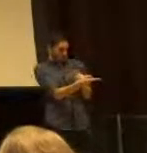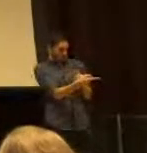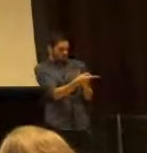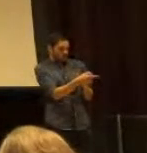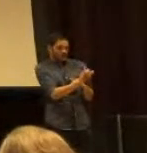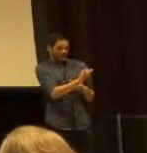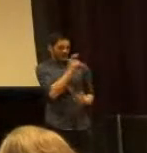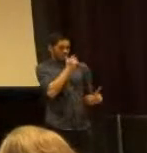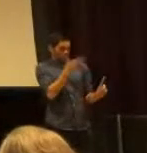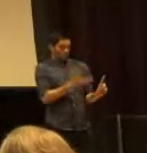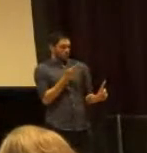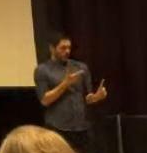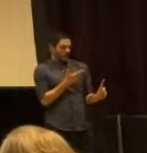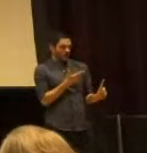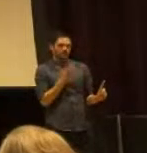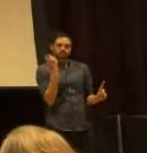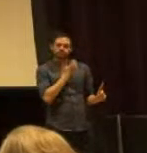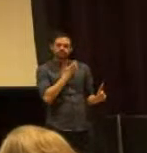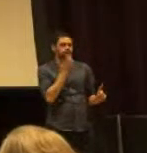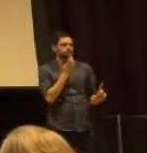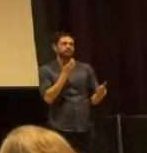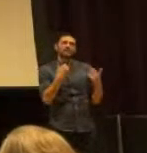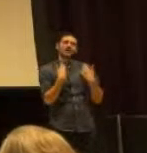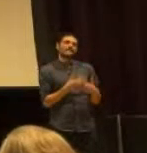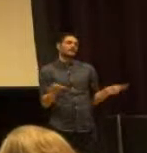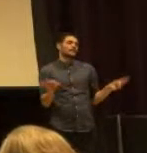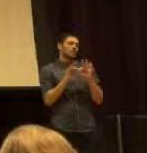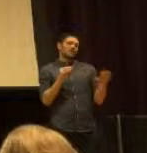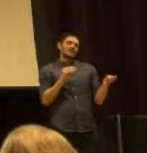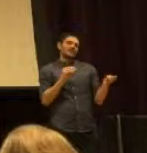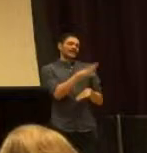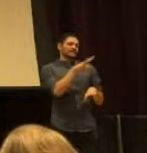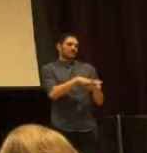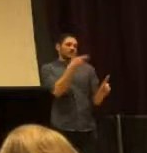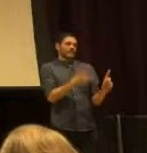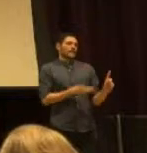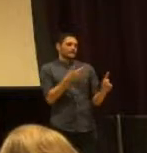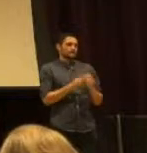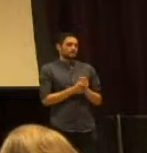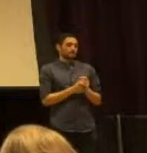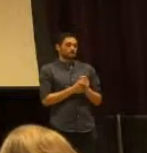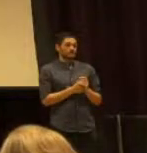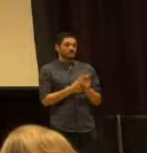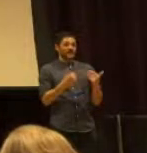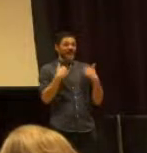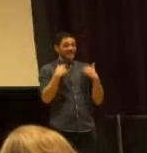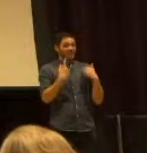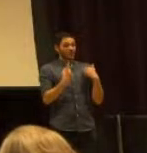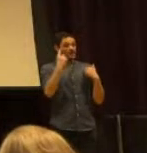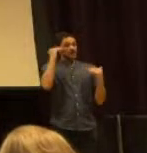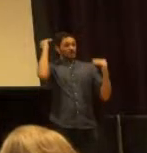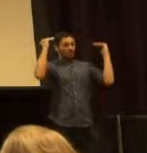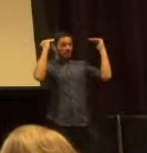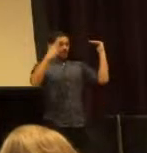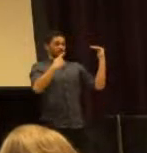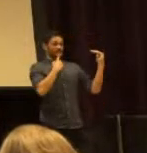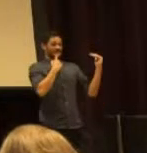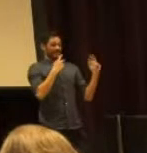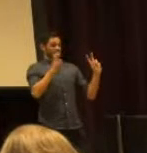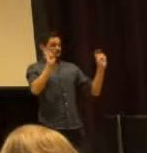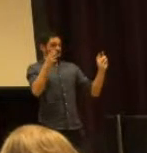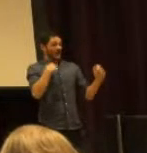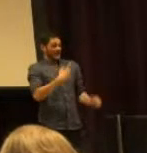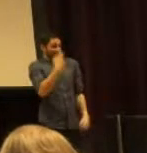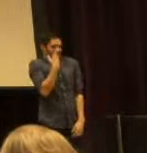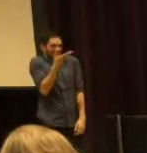significant effects. Being seen and being able to see an adult say, I see you, I see how they